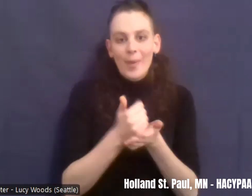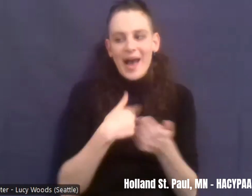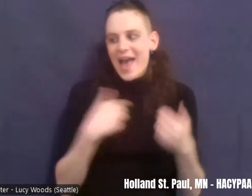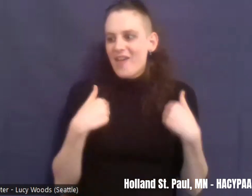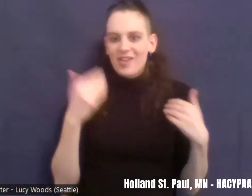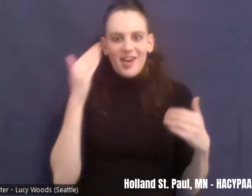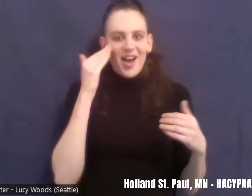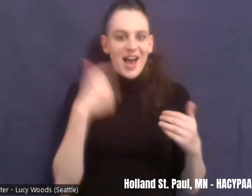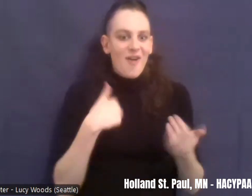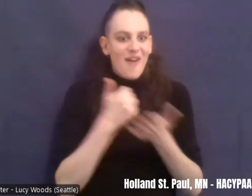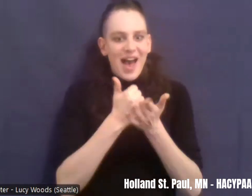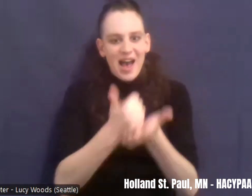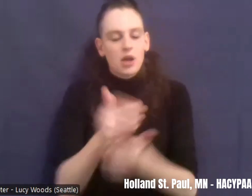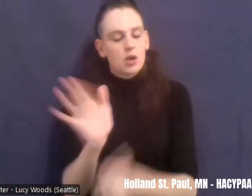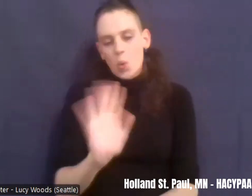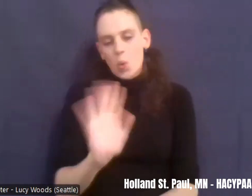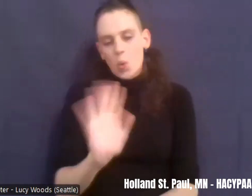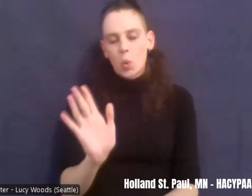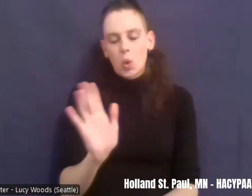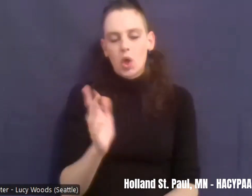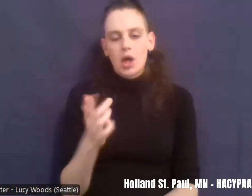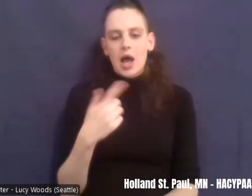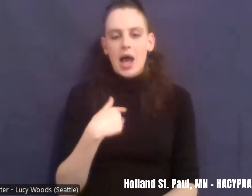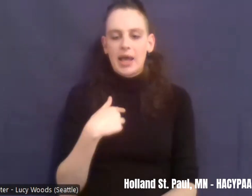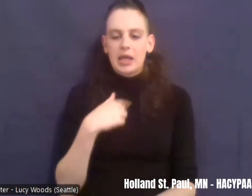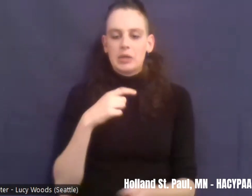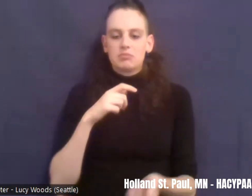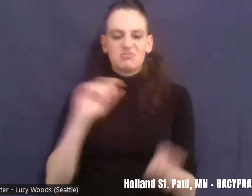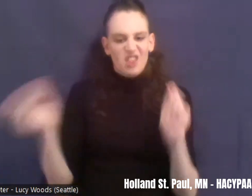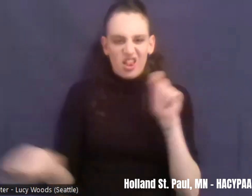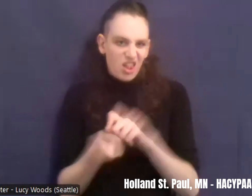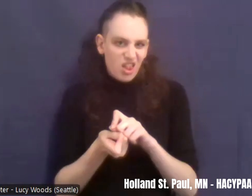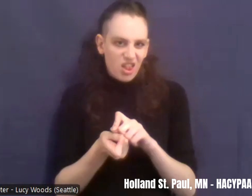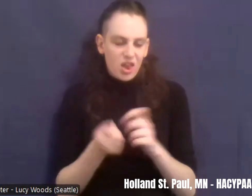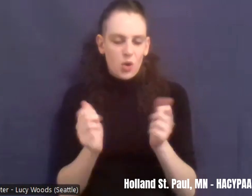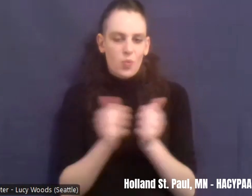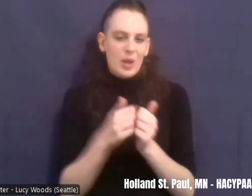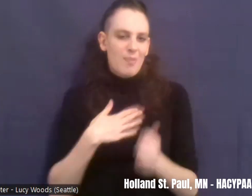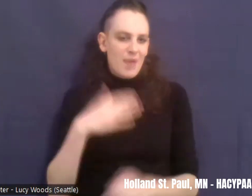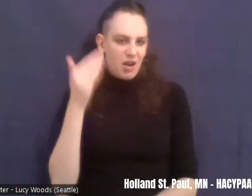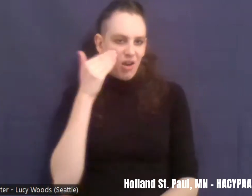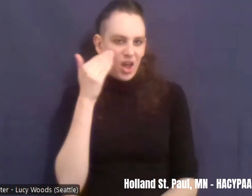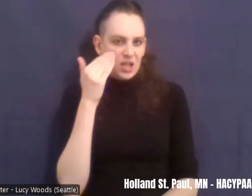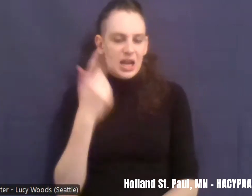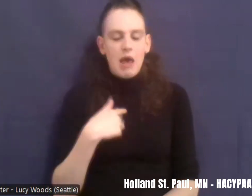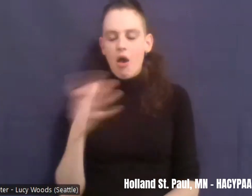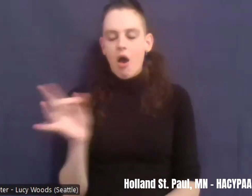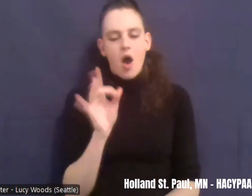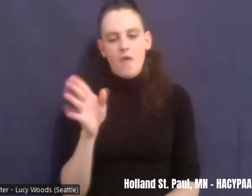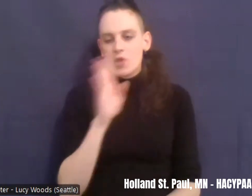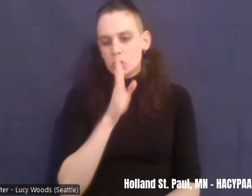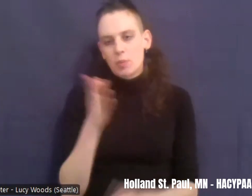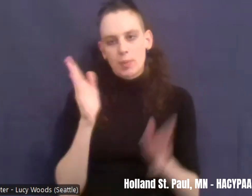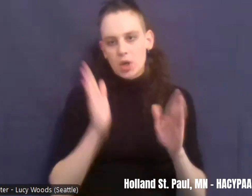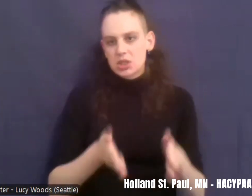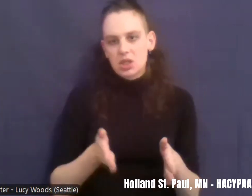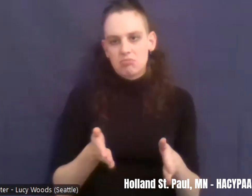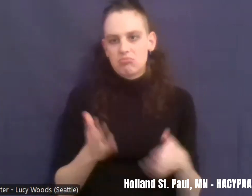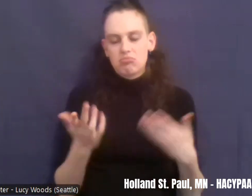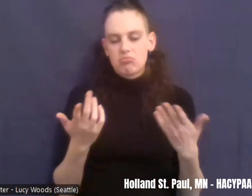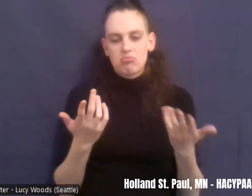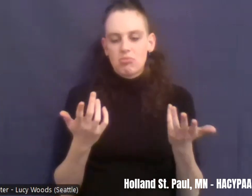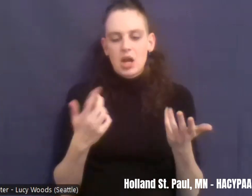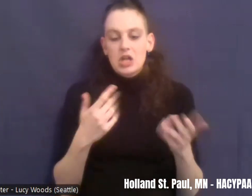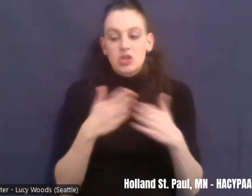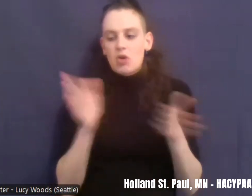And I was just like a terrible sober person. And like not even a sober person, I was like a terrible person who just like didn't drink.